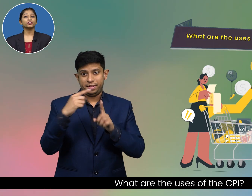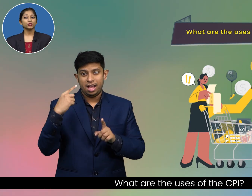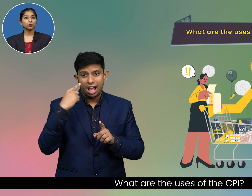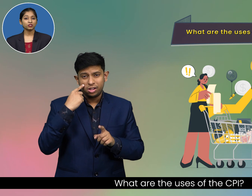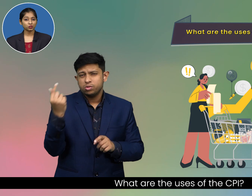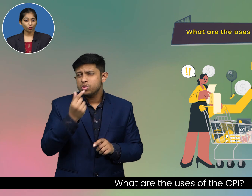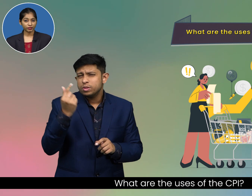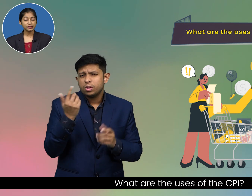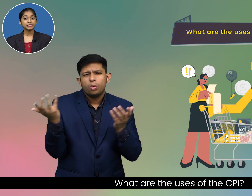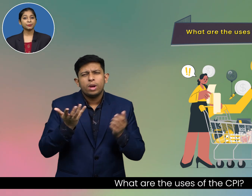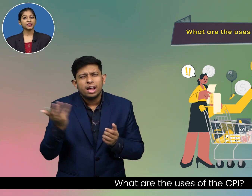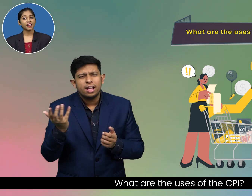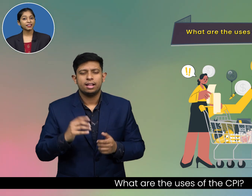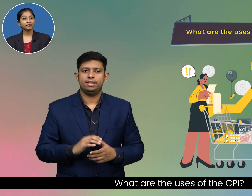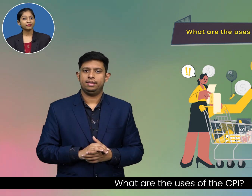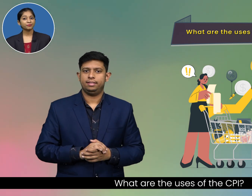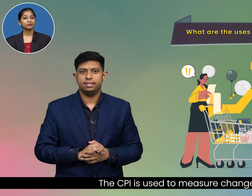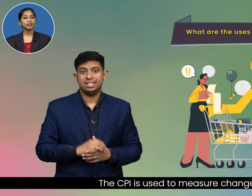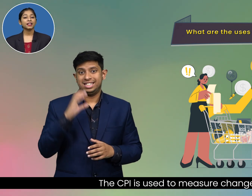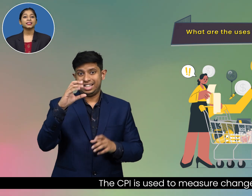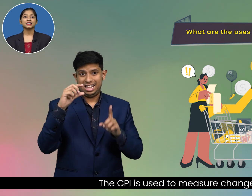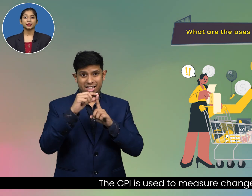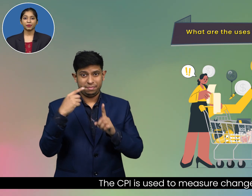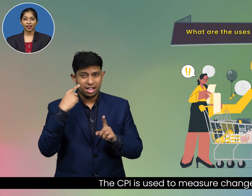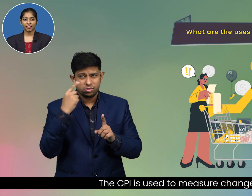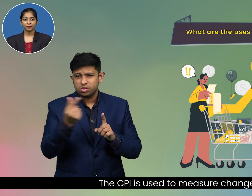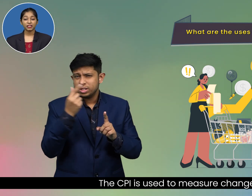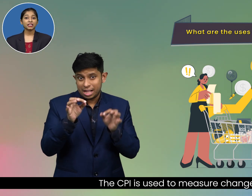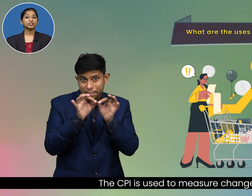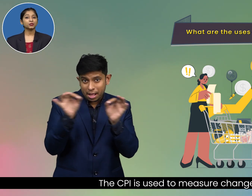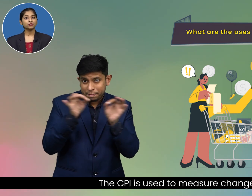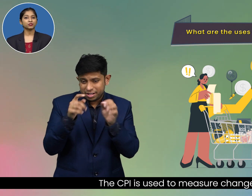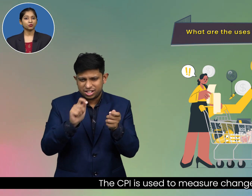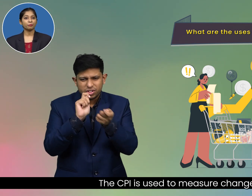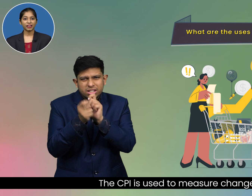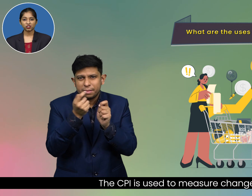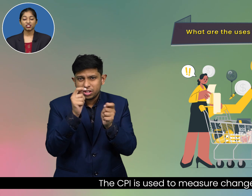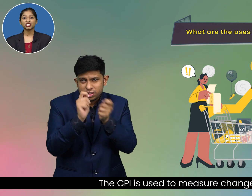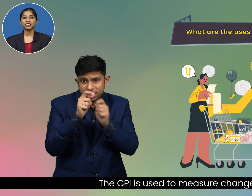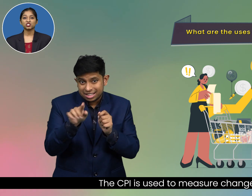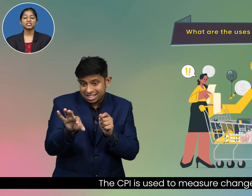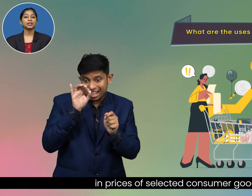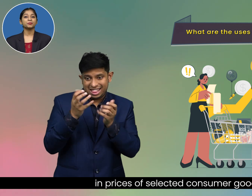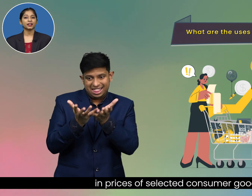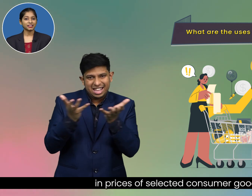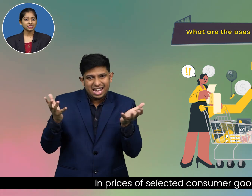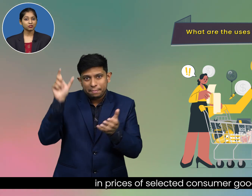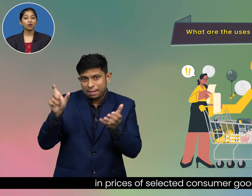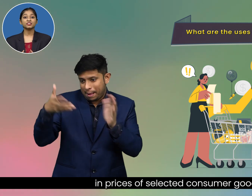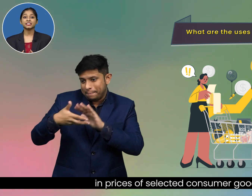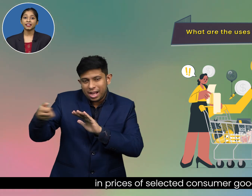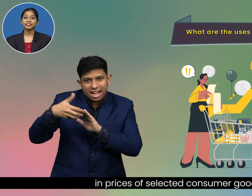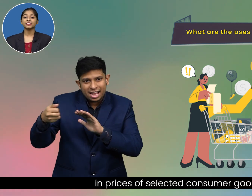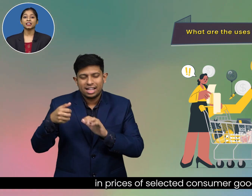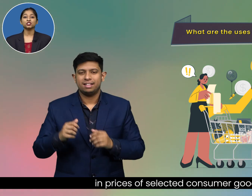What are the uses of the CPI? The CPI is used to measure changes in prices